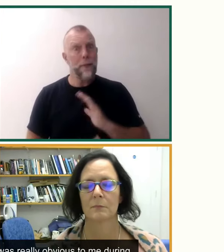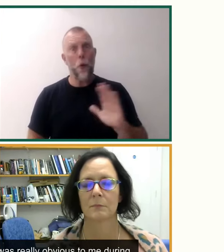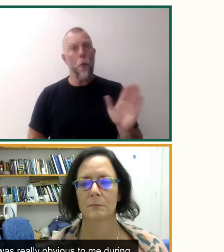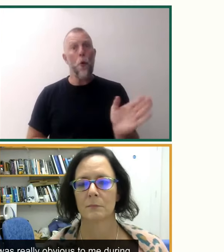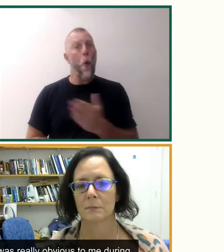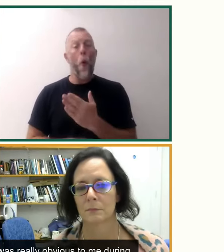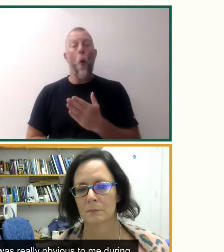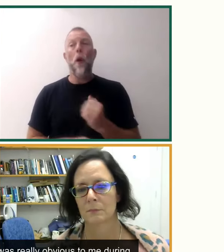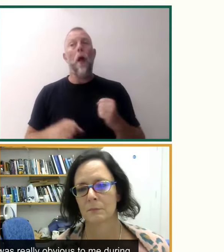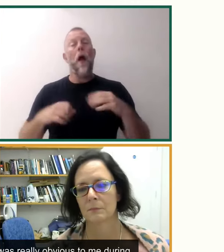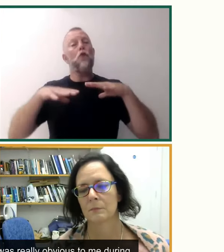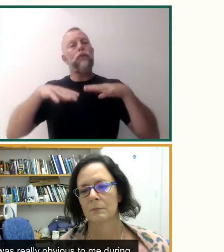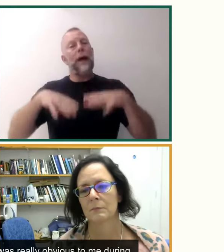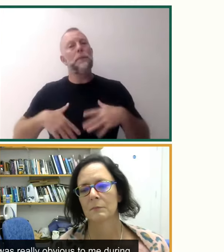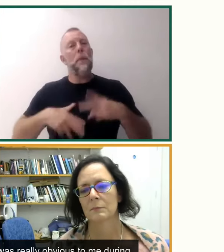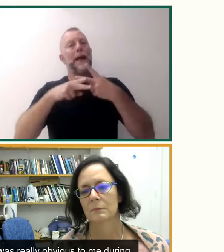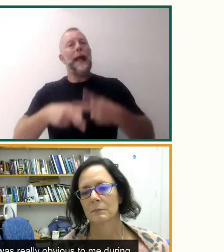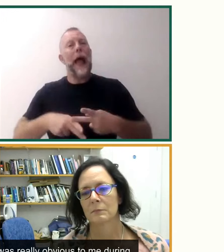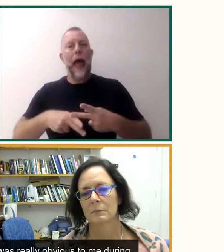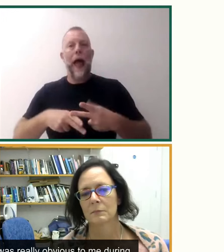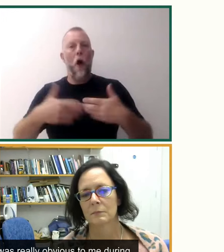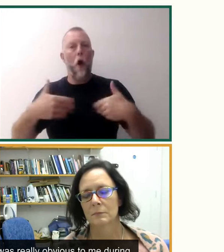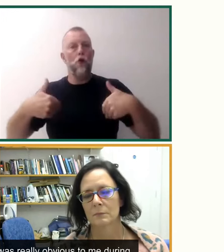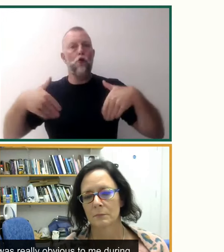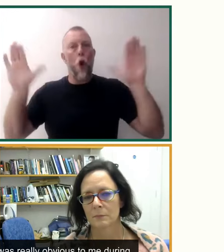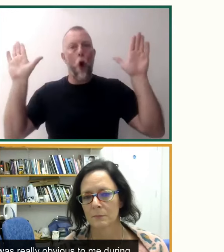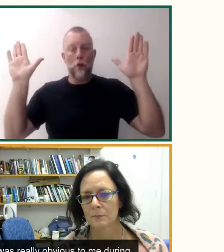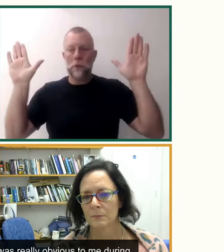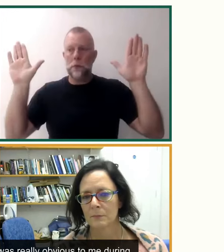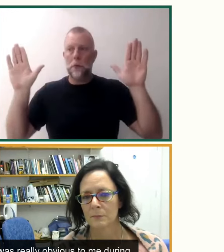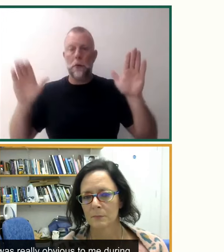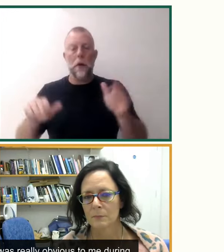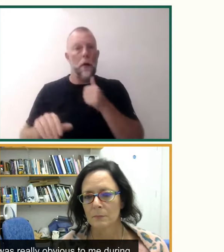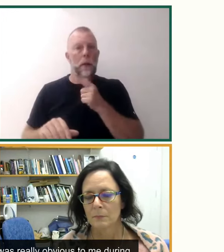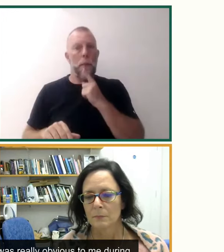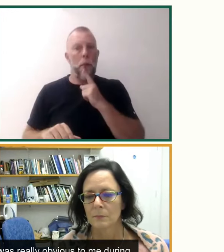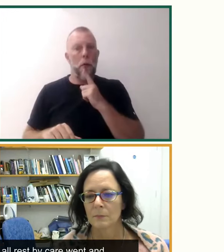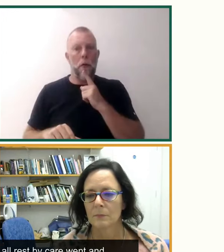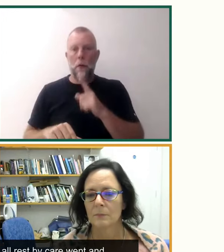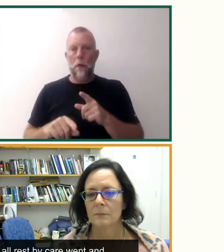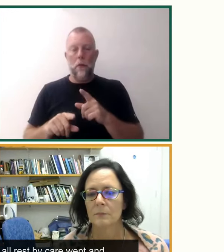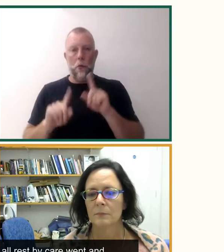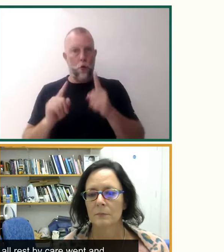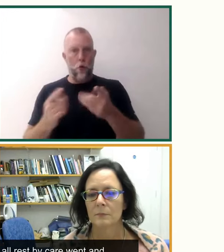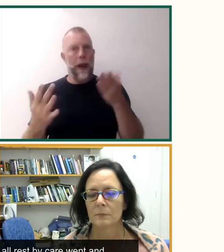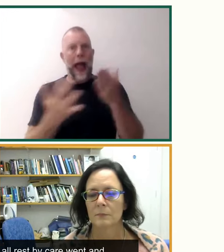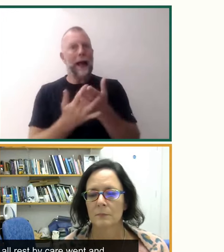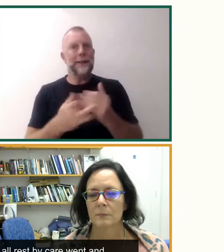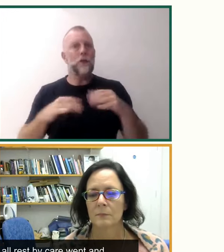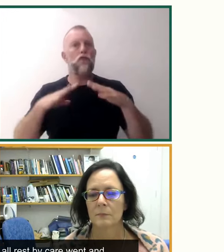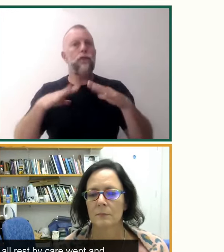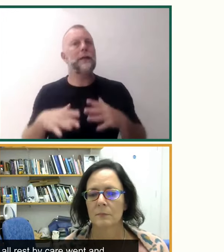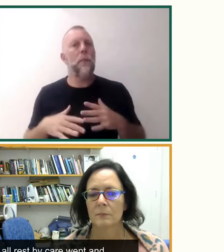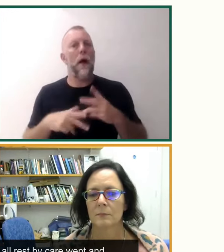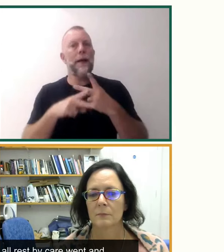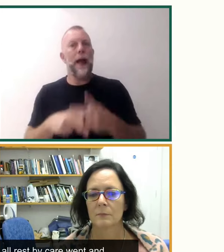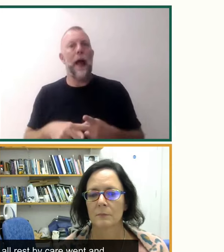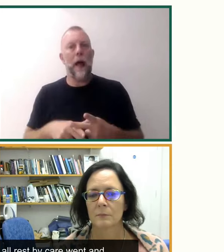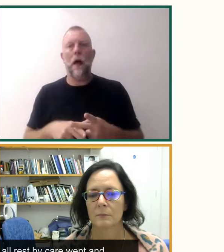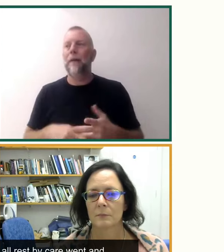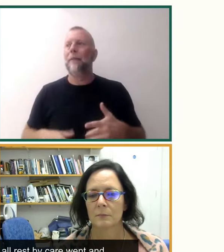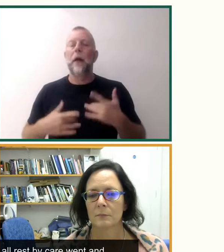respite care went and suddenly people couldn't access respite care, the